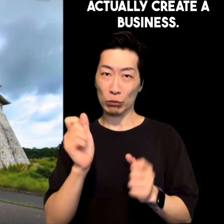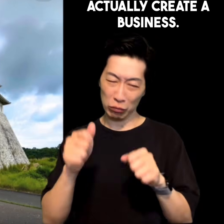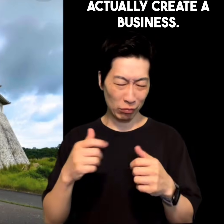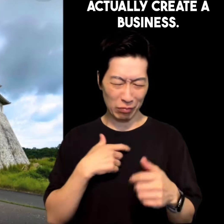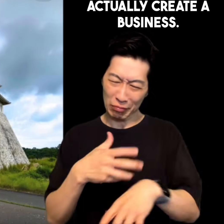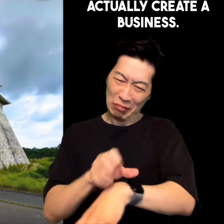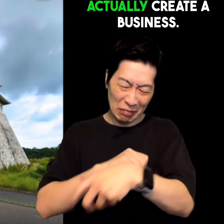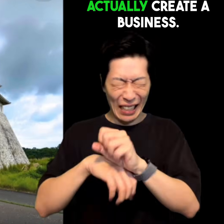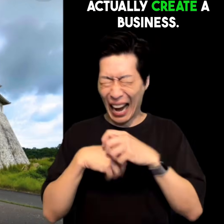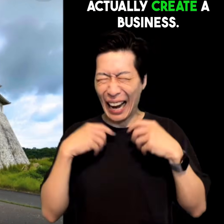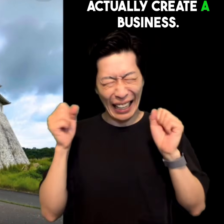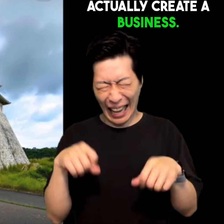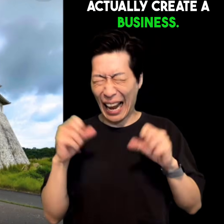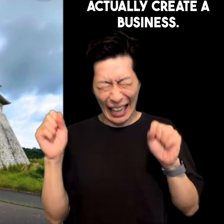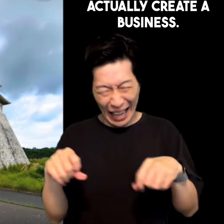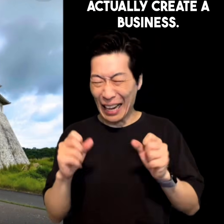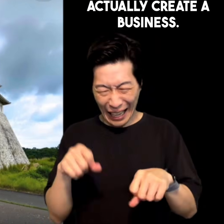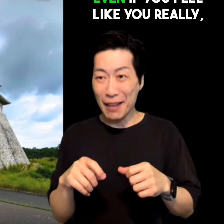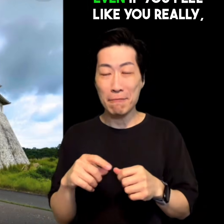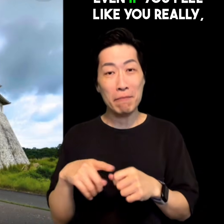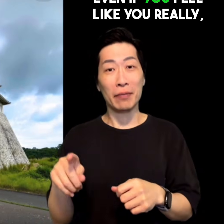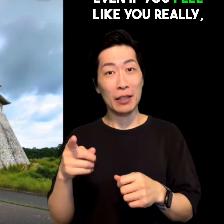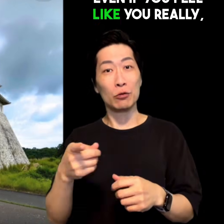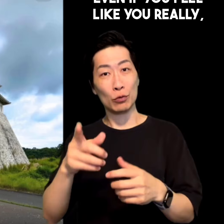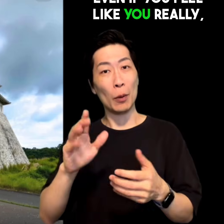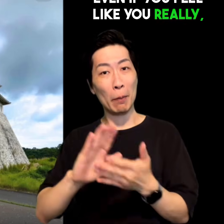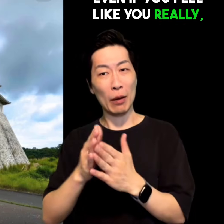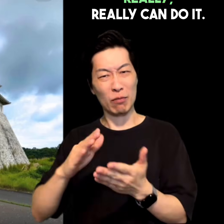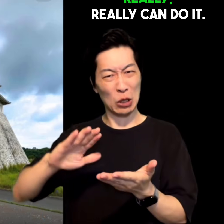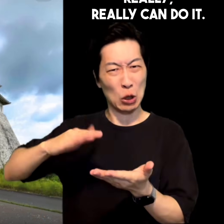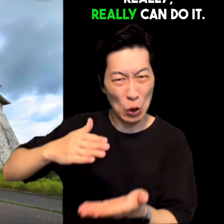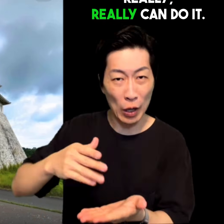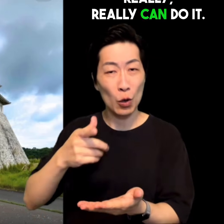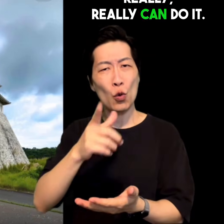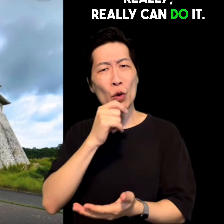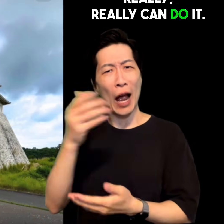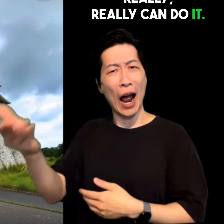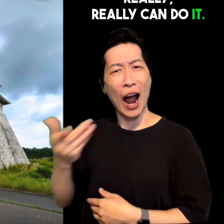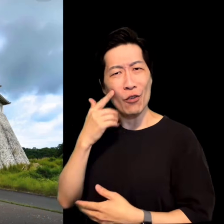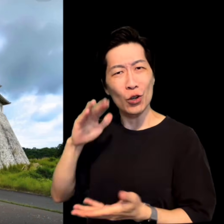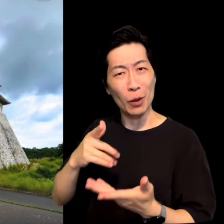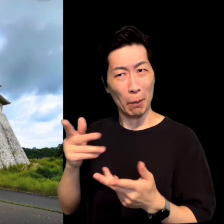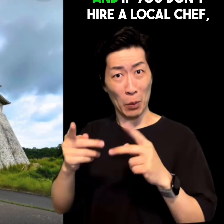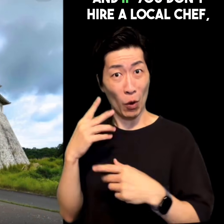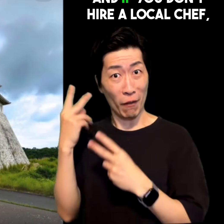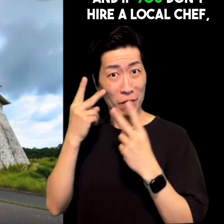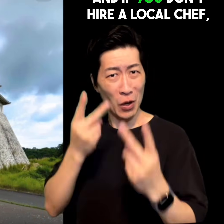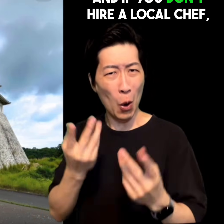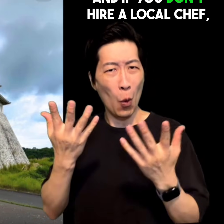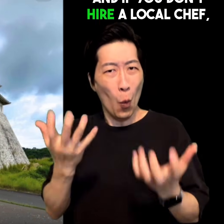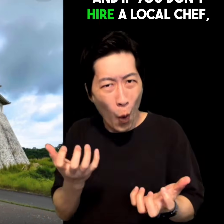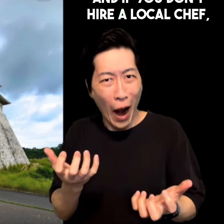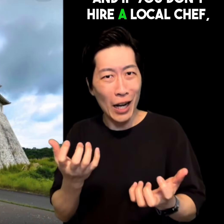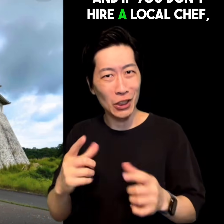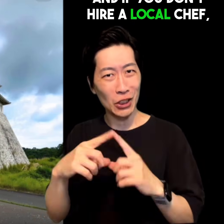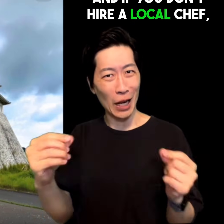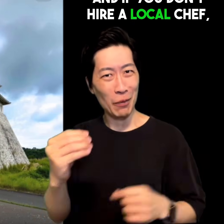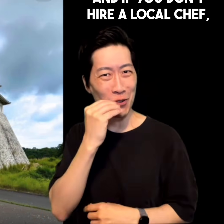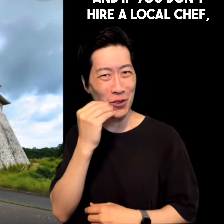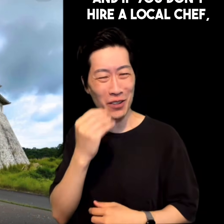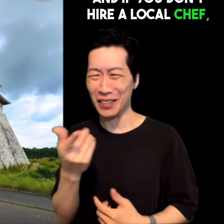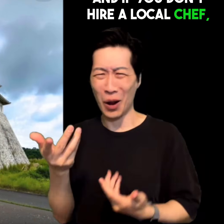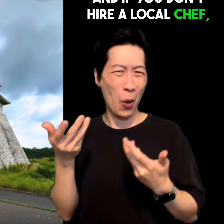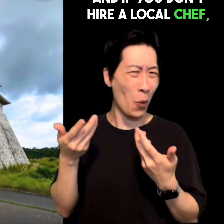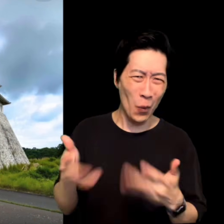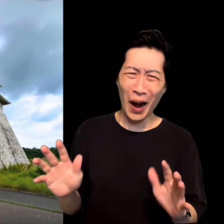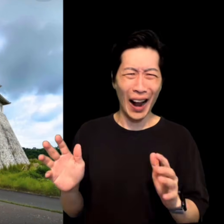get before you can actually create a business, even if you feel like you really, really, really can do it. And if you don't hire a